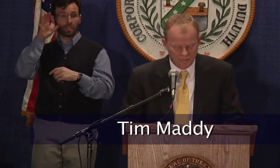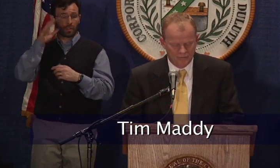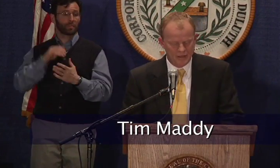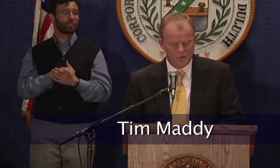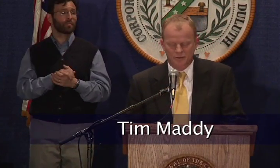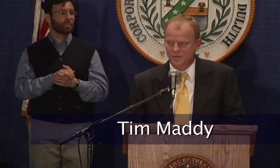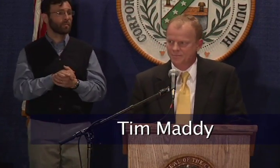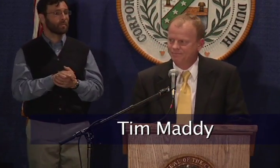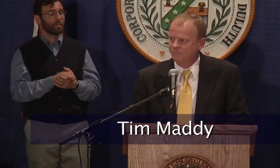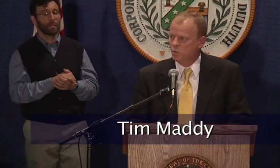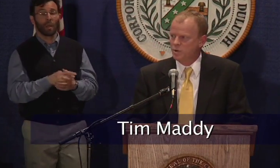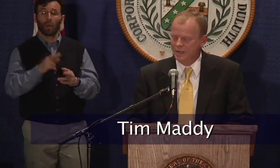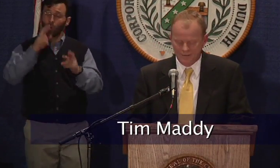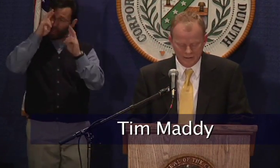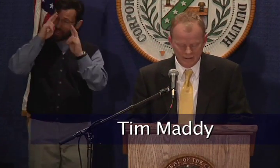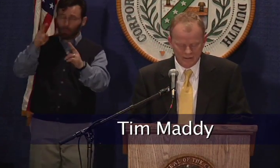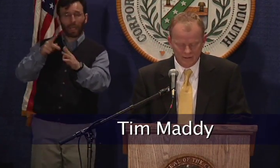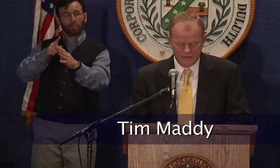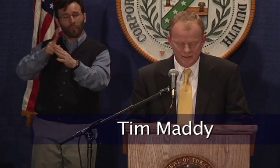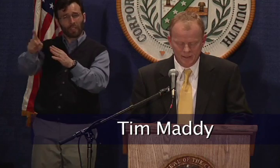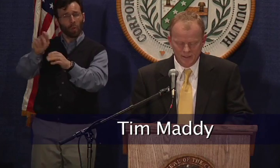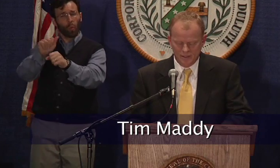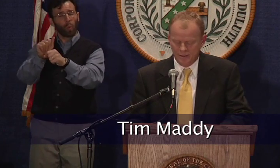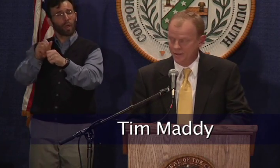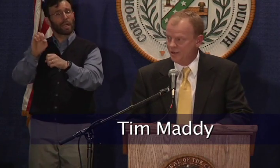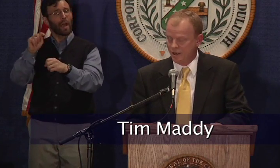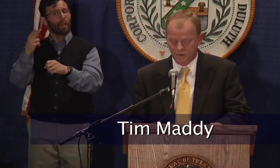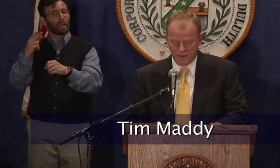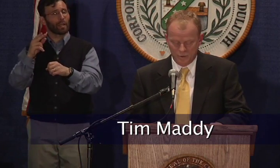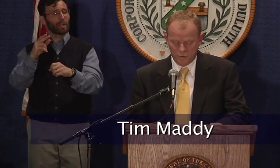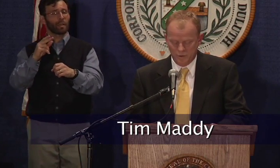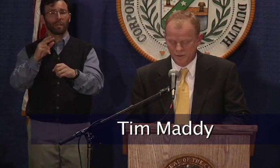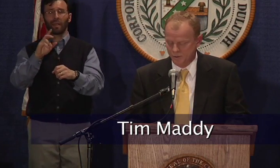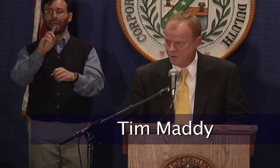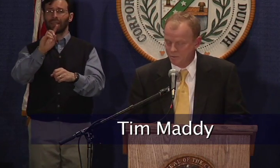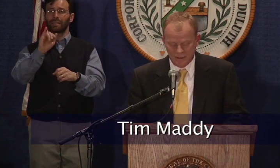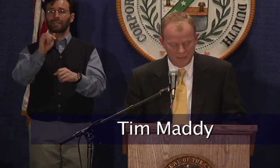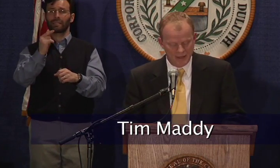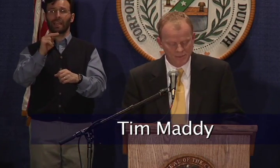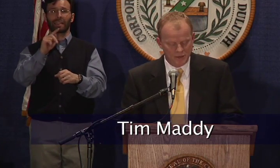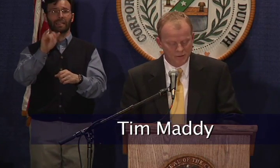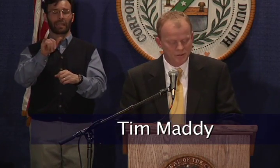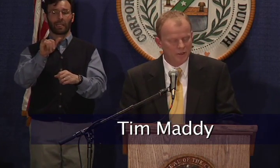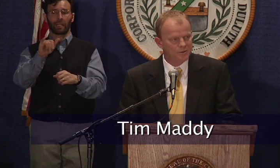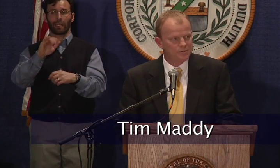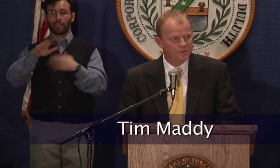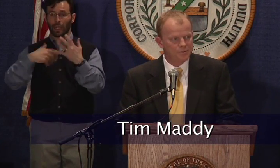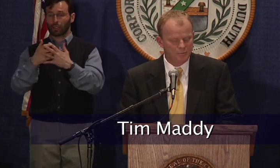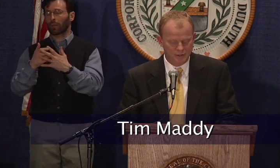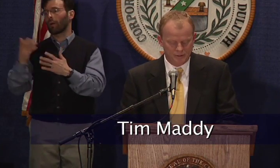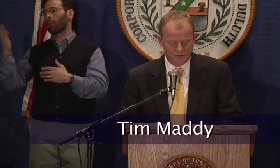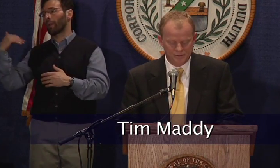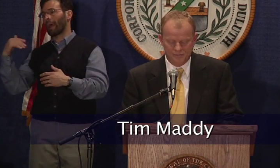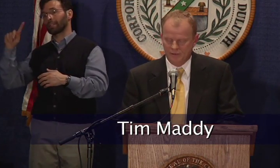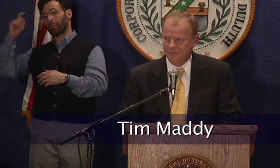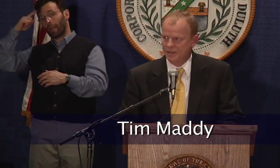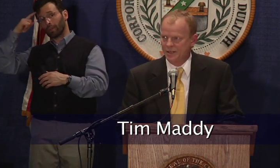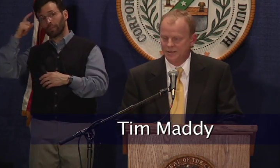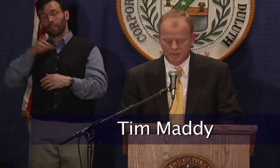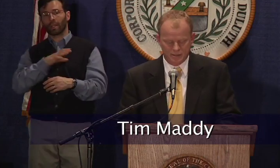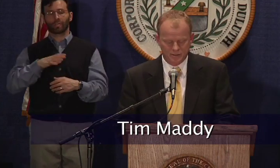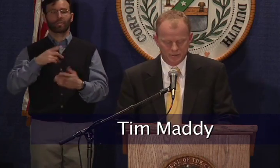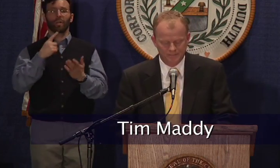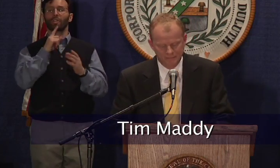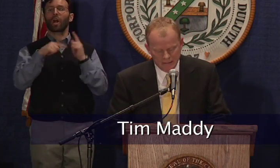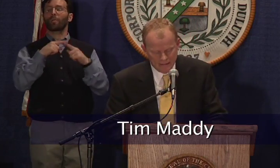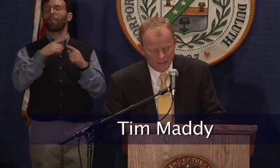Respect, professionalism, work ethic, dignity, and integrity were words used by past mayors, councilors, and peers to define my